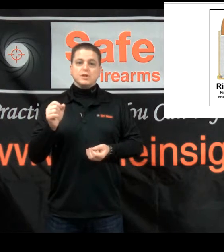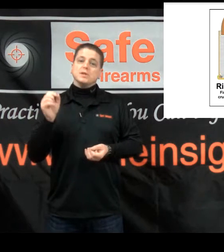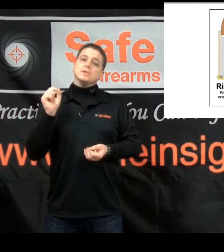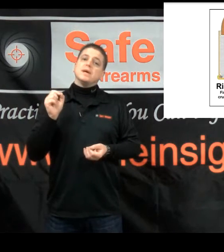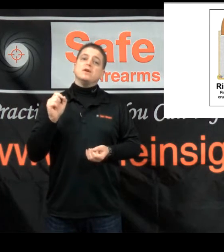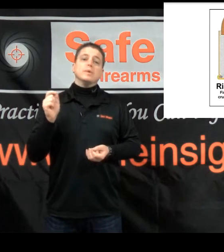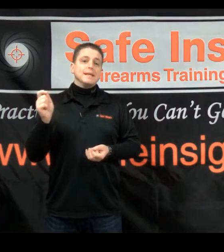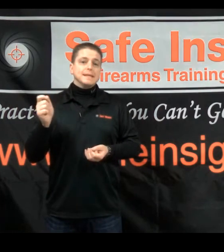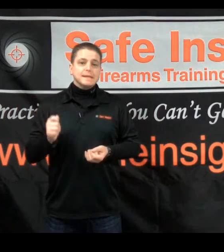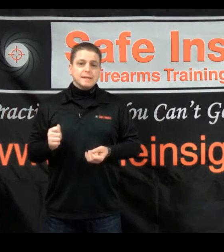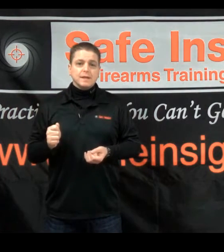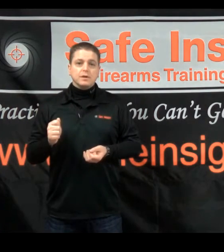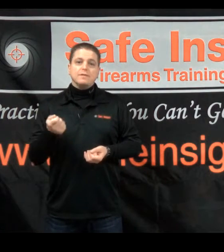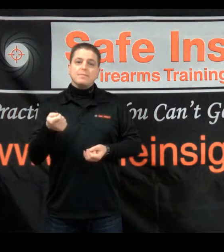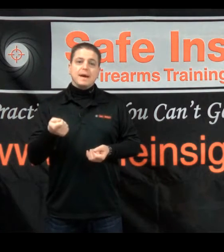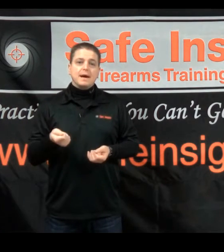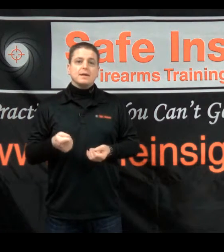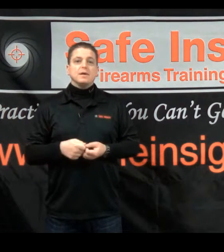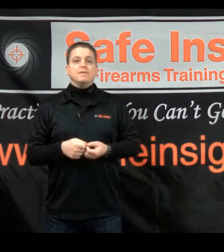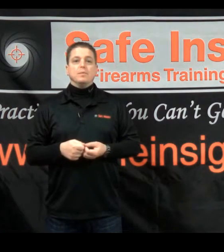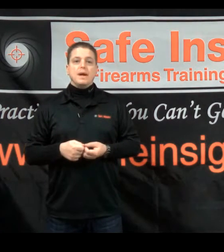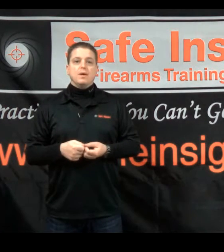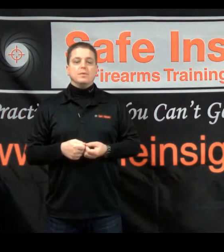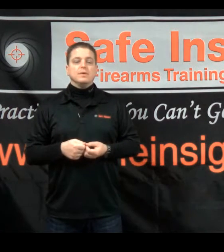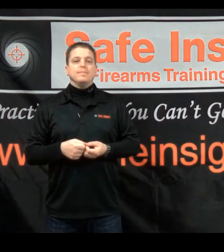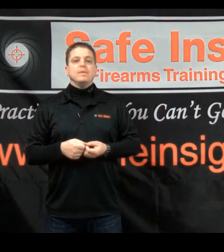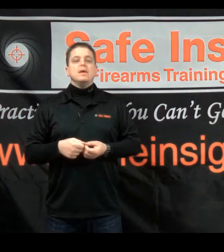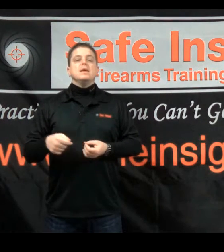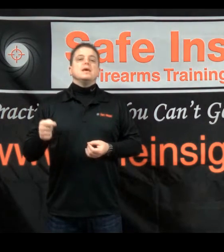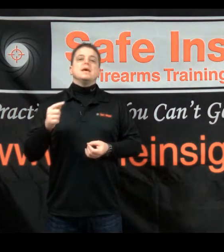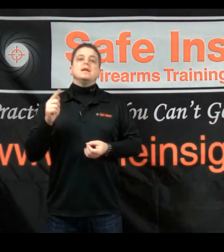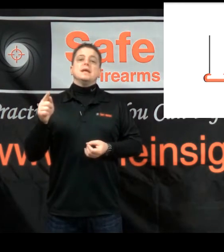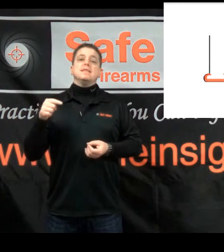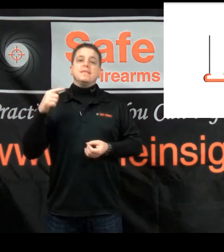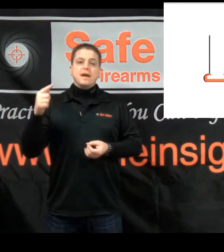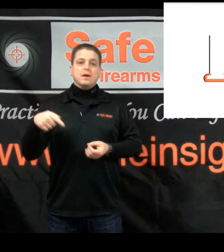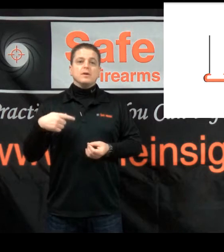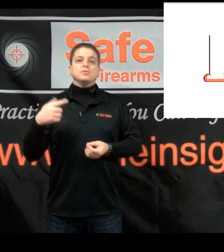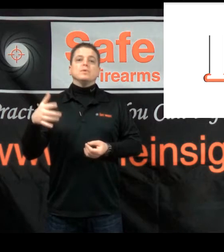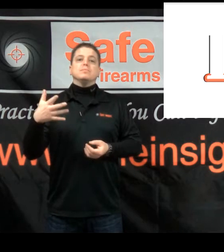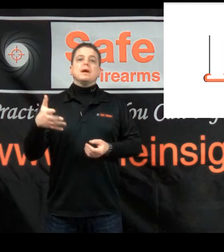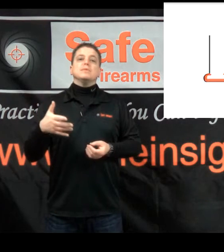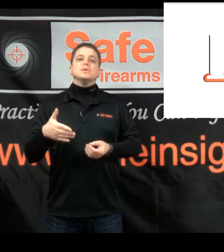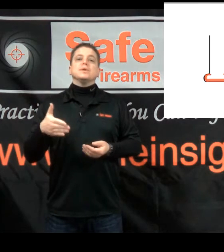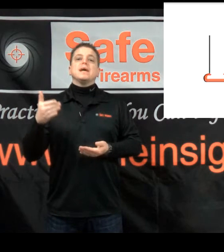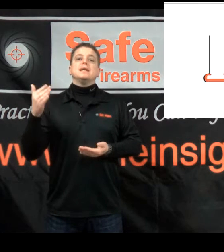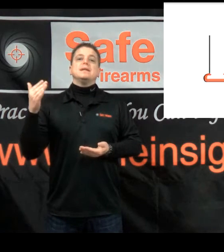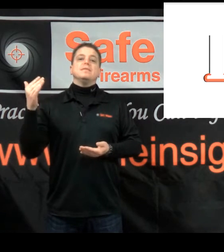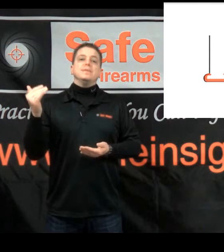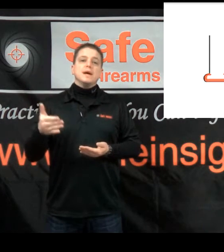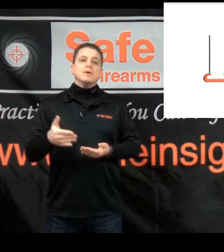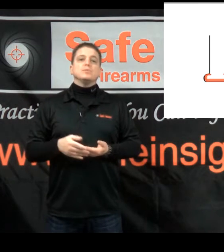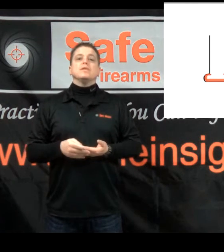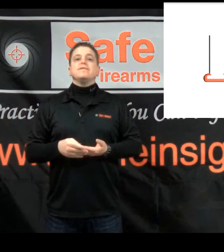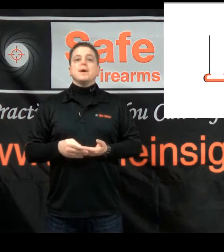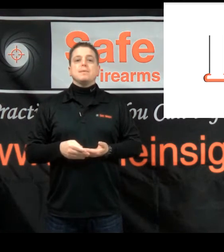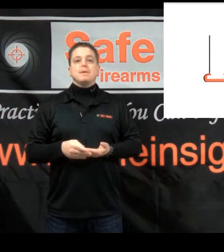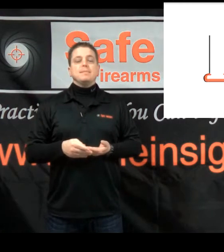and it's located right in the center of the back of the round. And in there is where the primer is located. There is where the firing pin